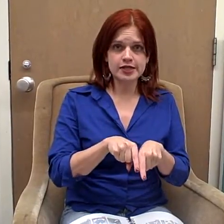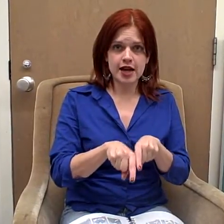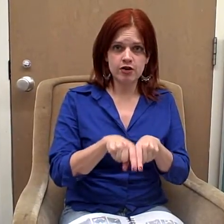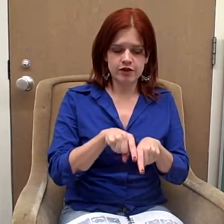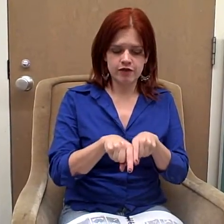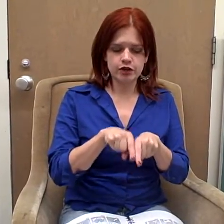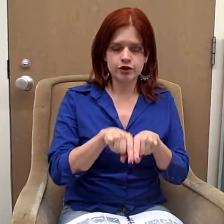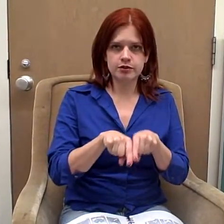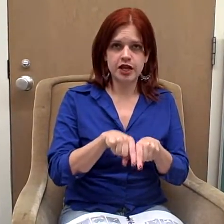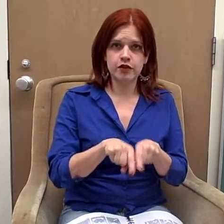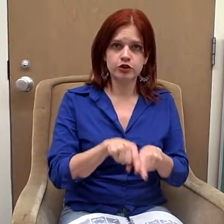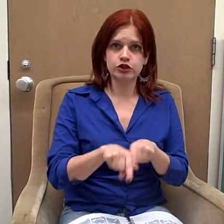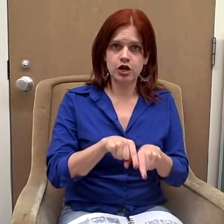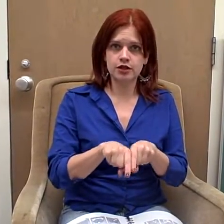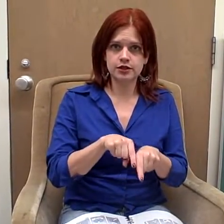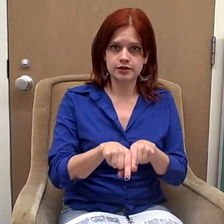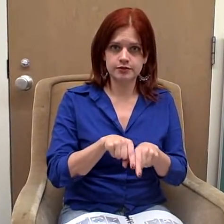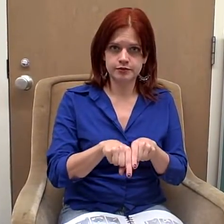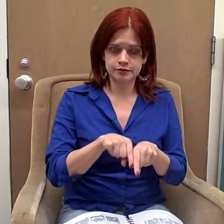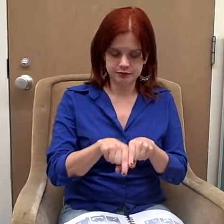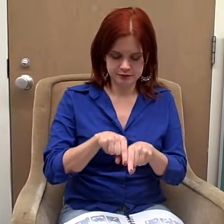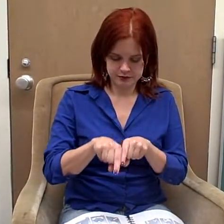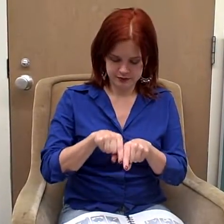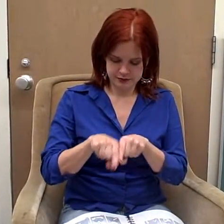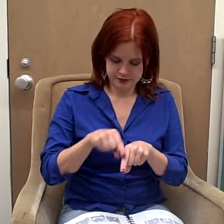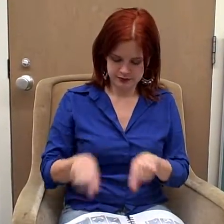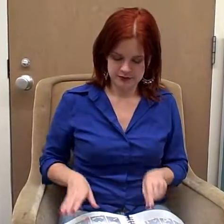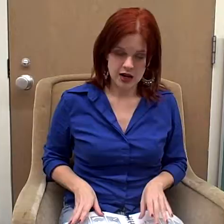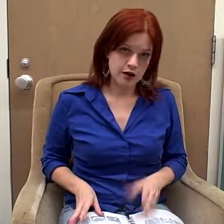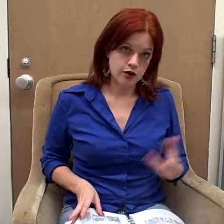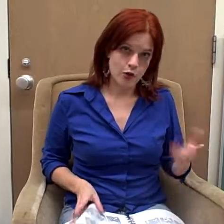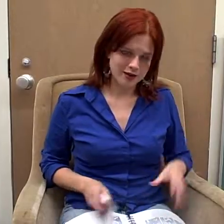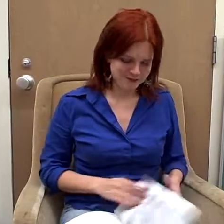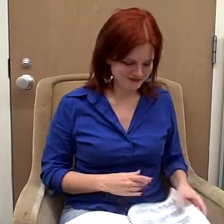down and the fingers rub together. Socks. I don't know why.